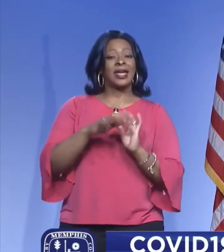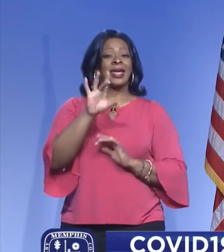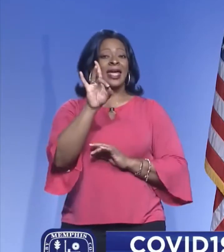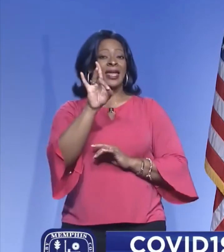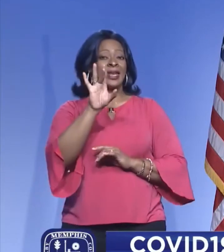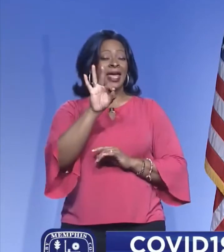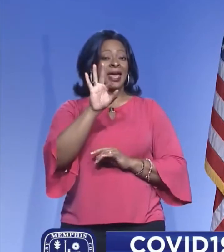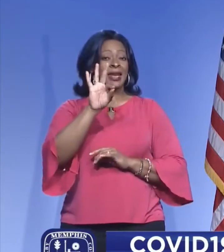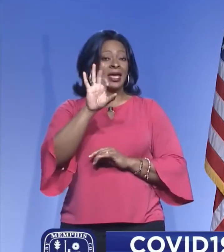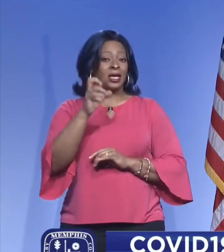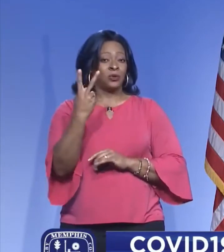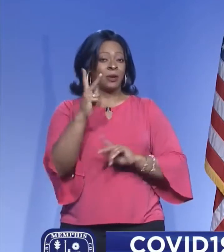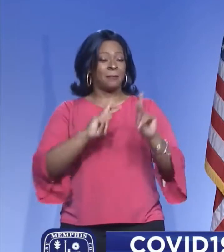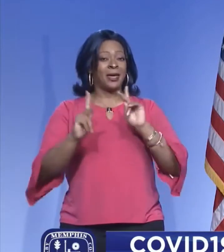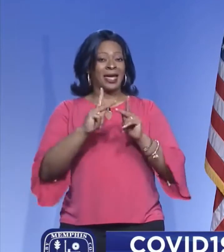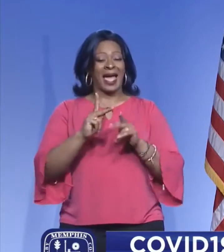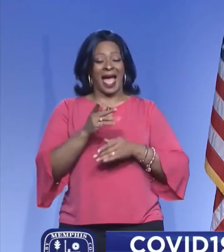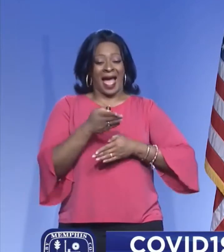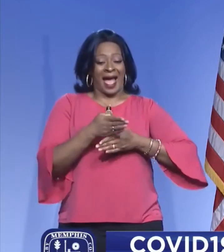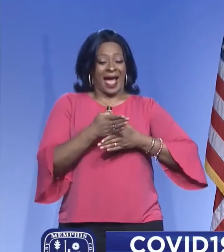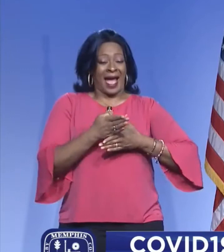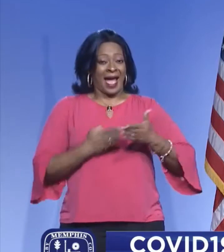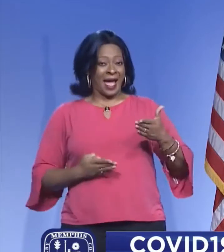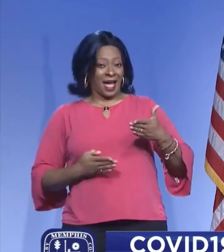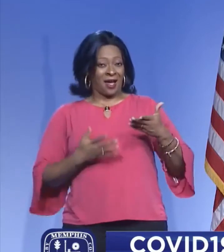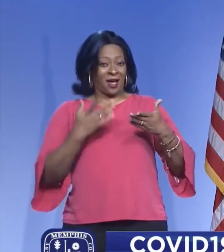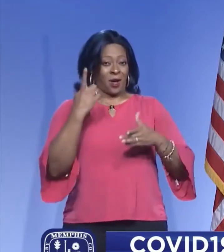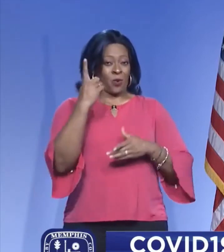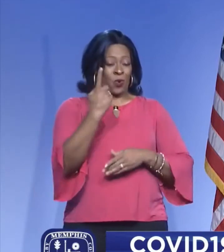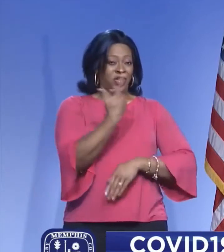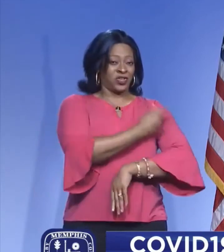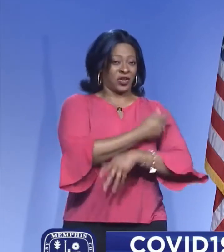83,912 people are partway through their two-dose series, and